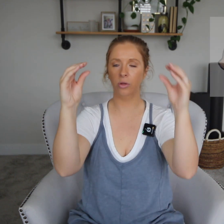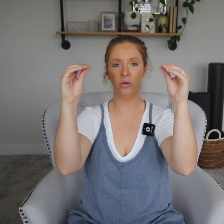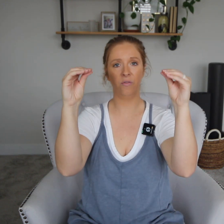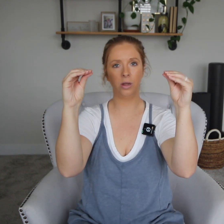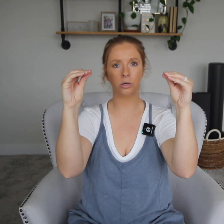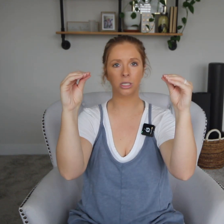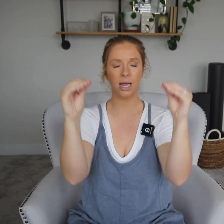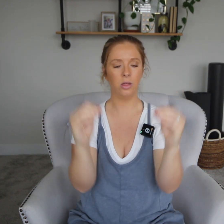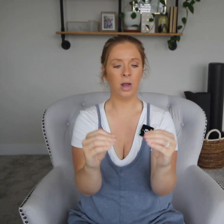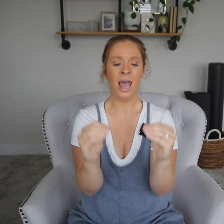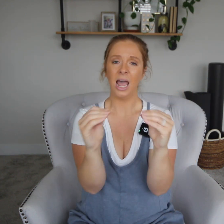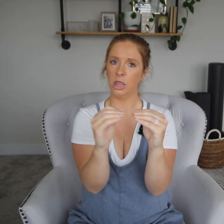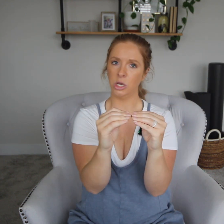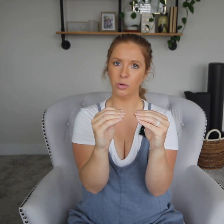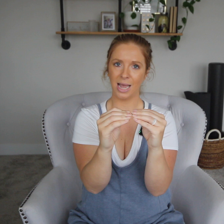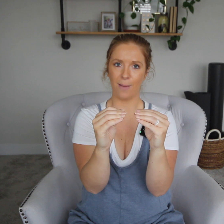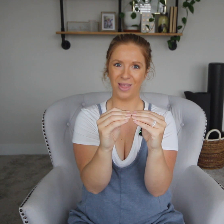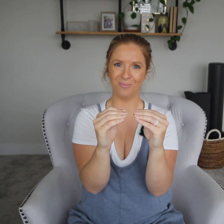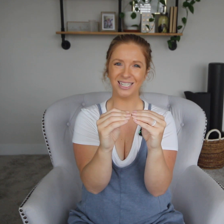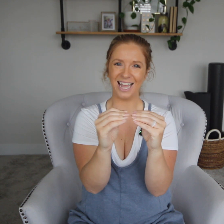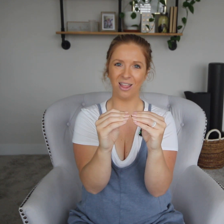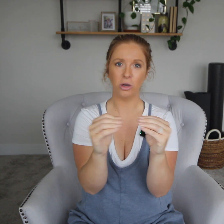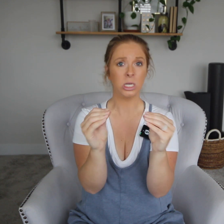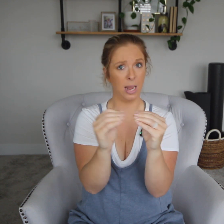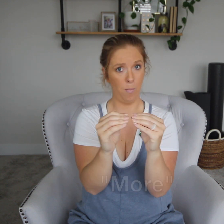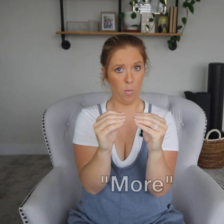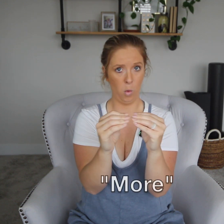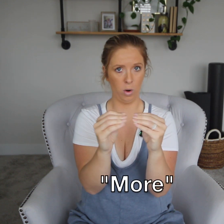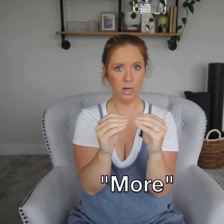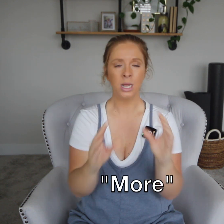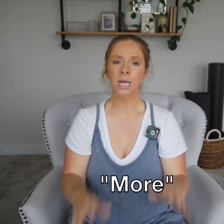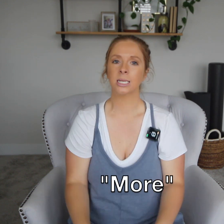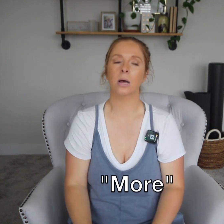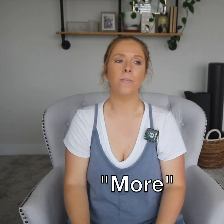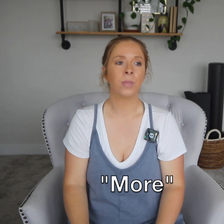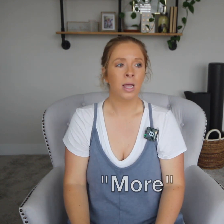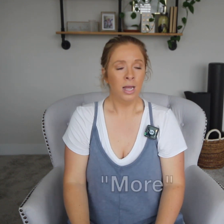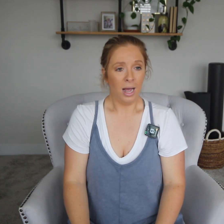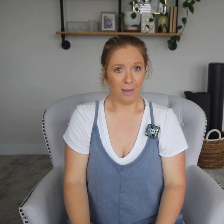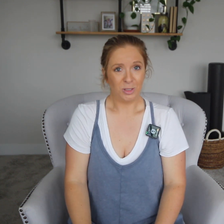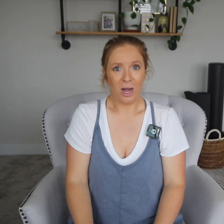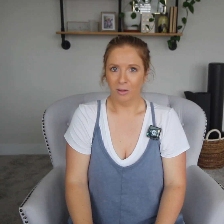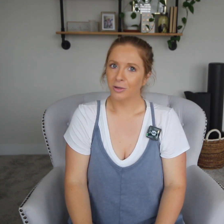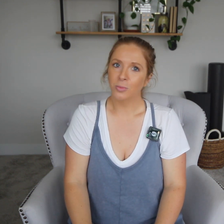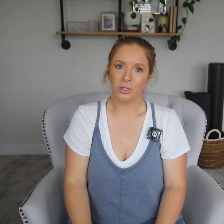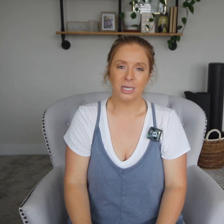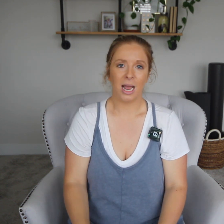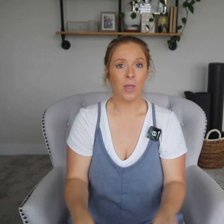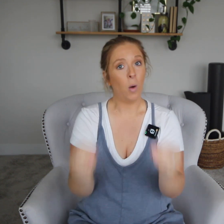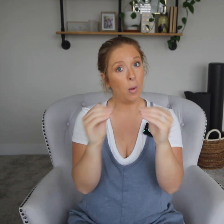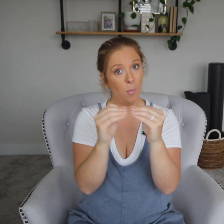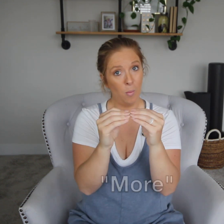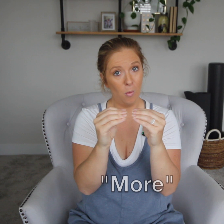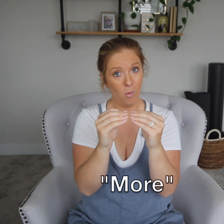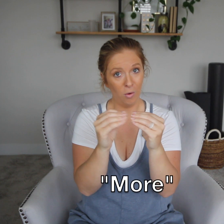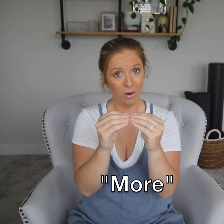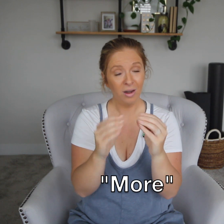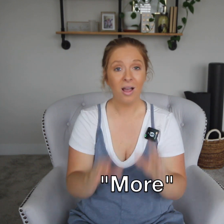your fingers together and then you tap them together and you say more. Some toddlers, most of the time, they want more of